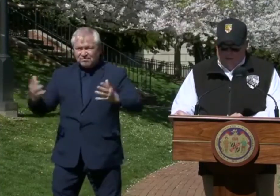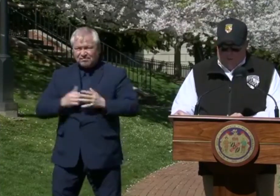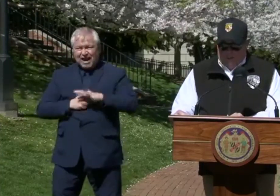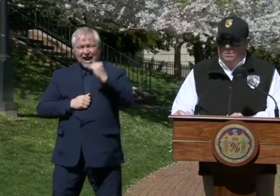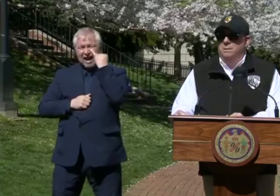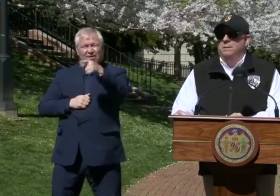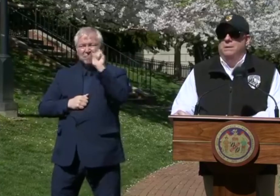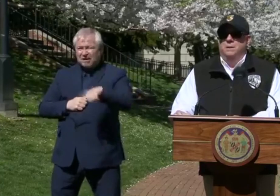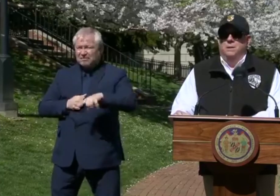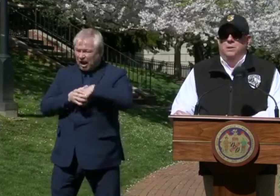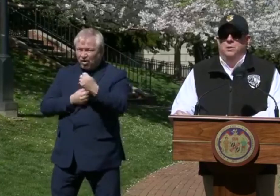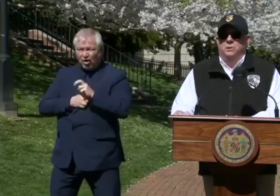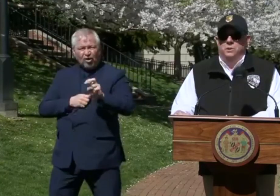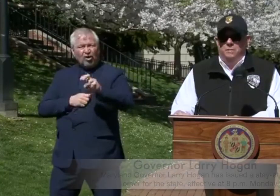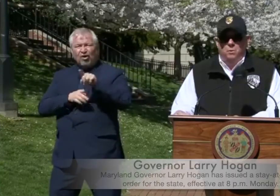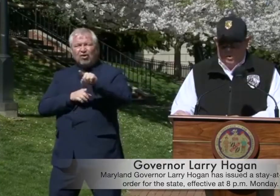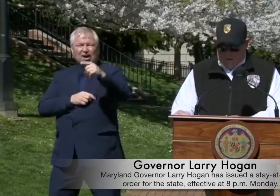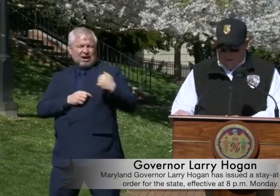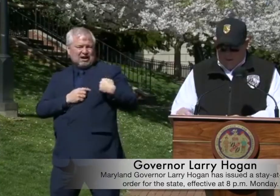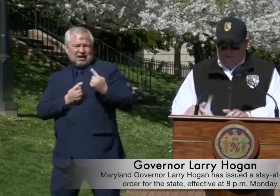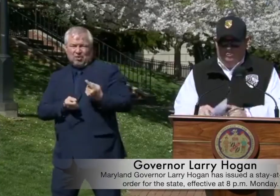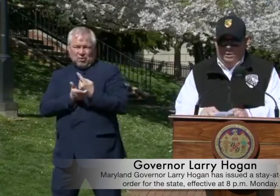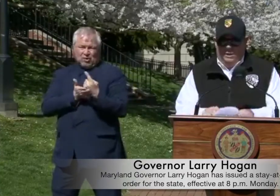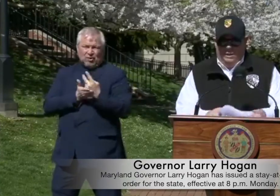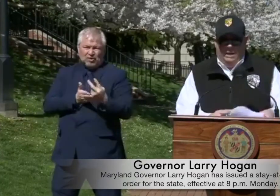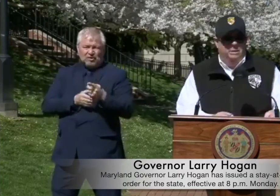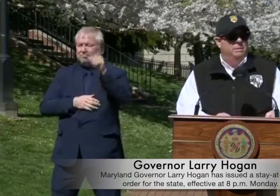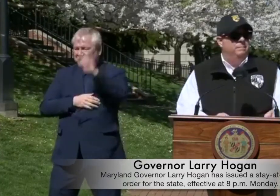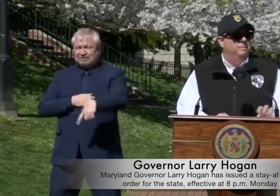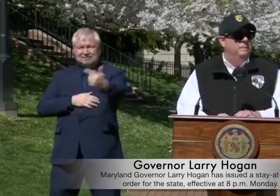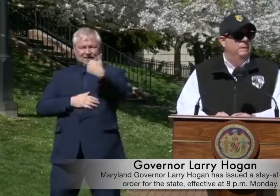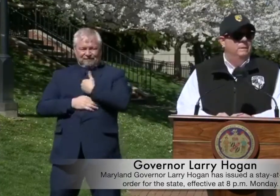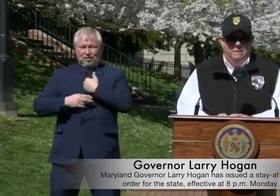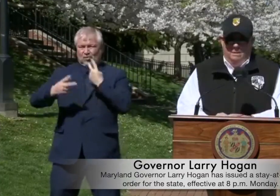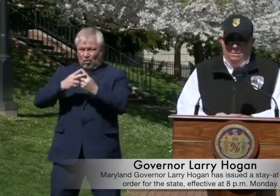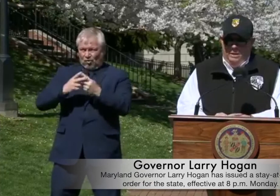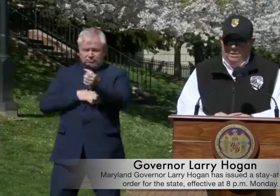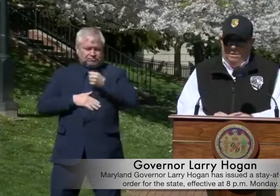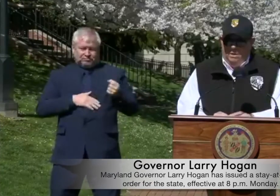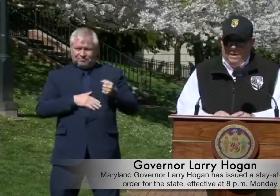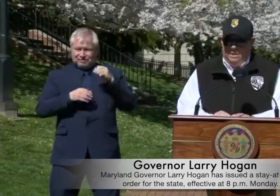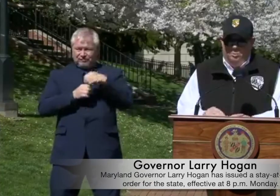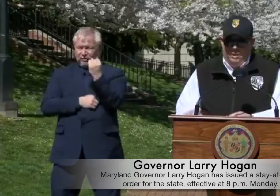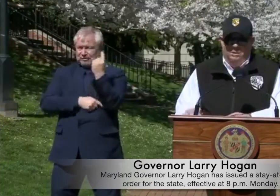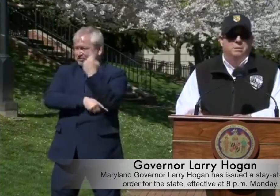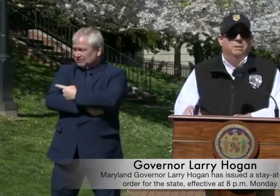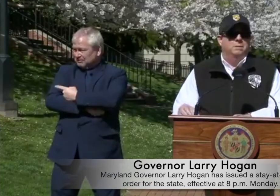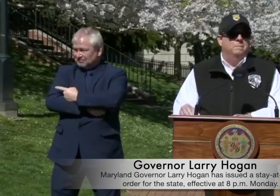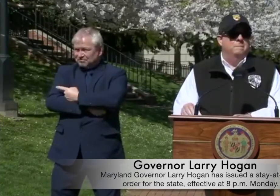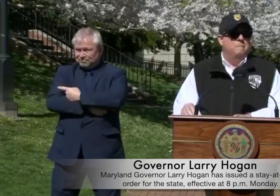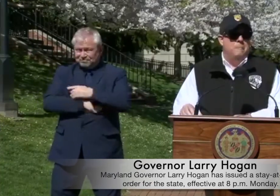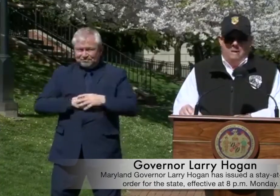in recent weeks, you should self-quarantine for 14 days. We encourage not just